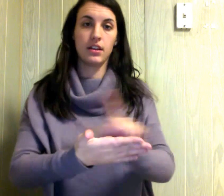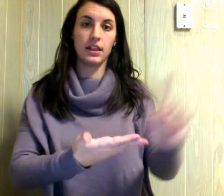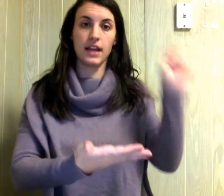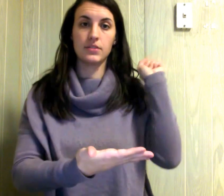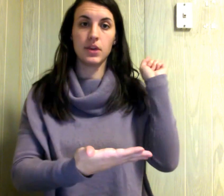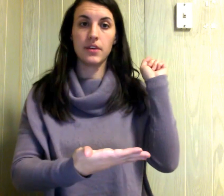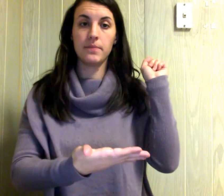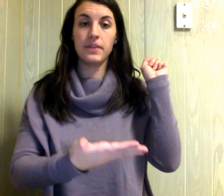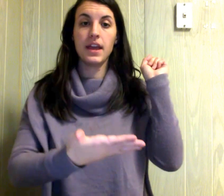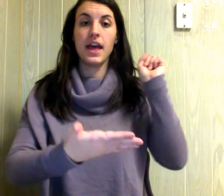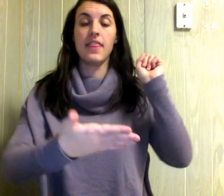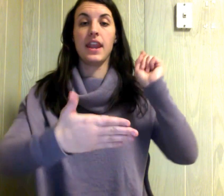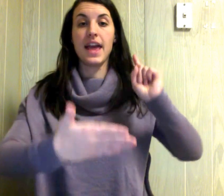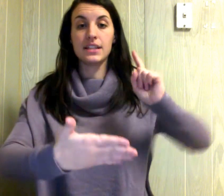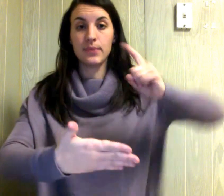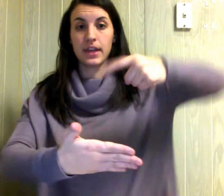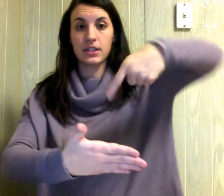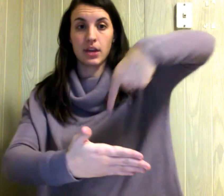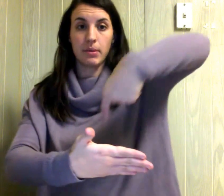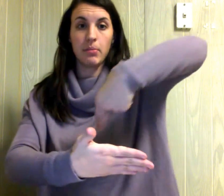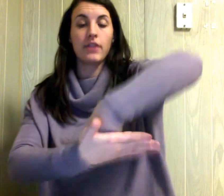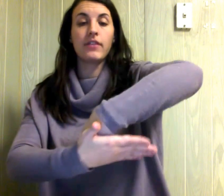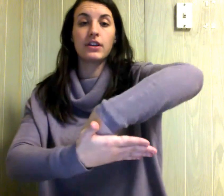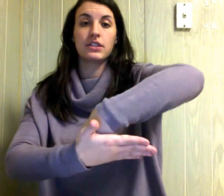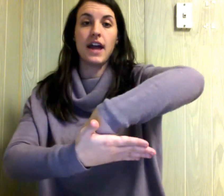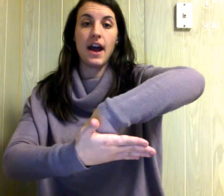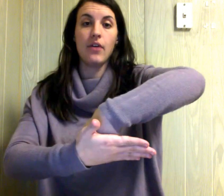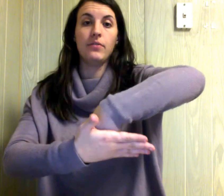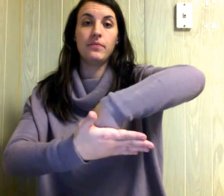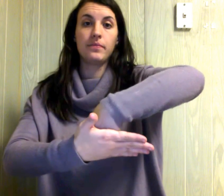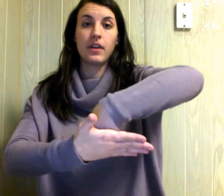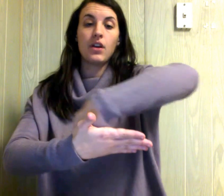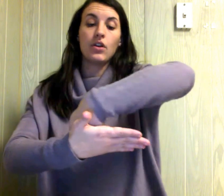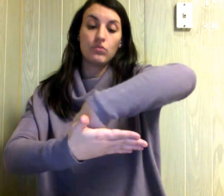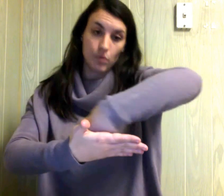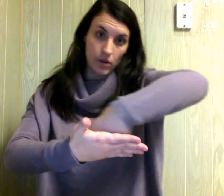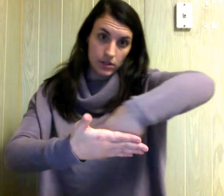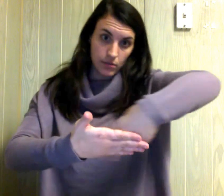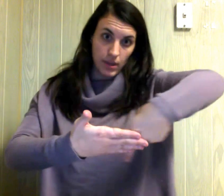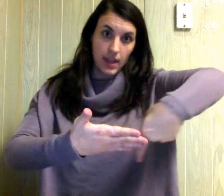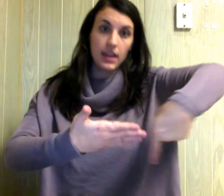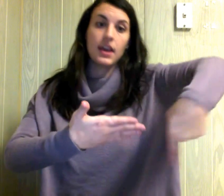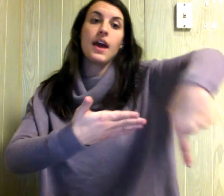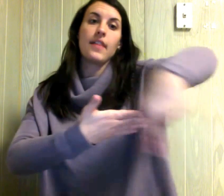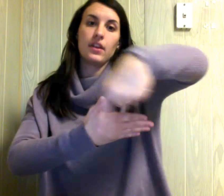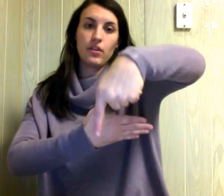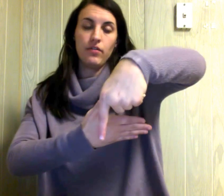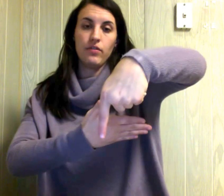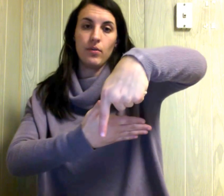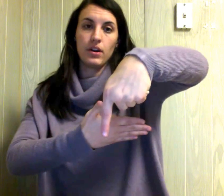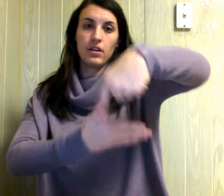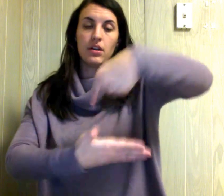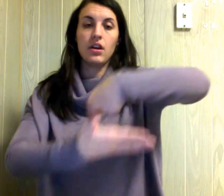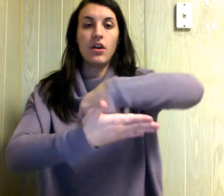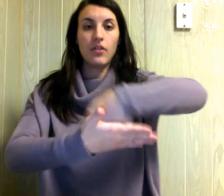last week. And then next week is going to be pointer finger down, go towards the week, and then go forward.